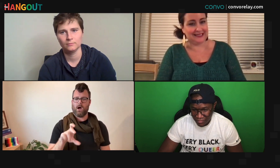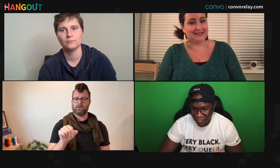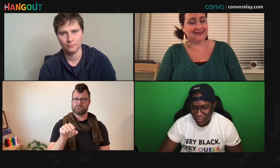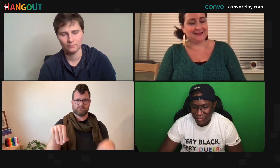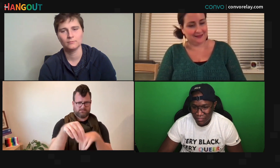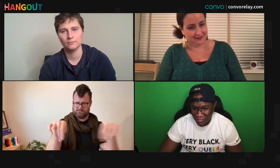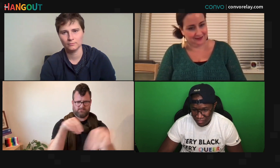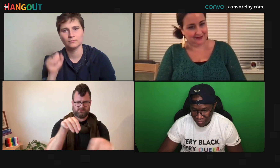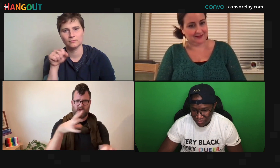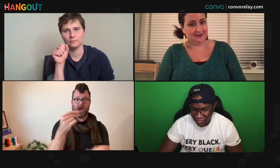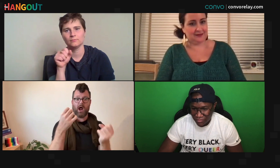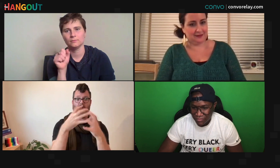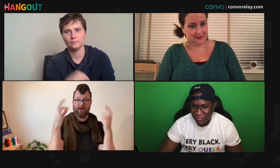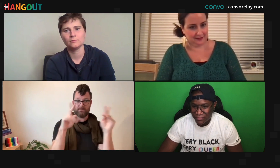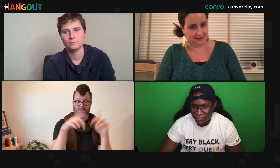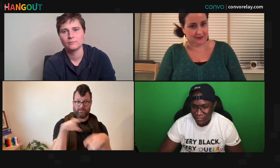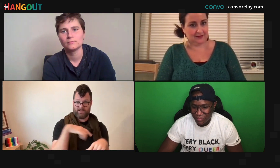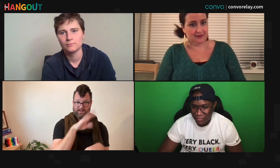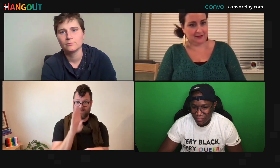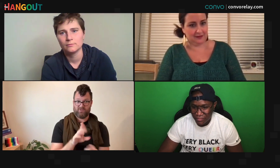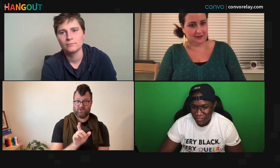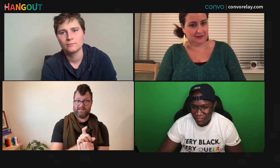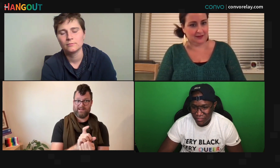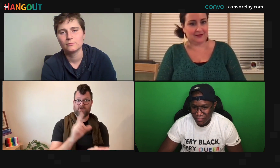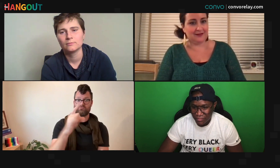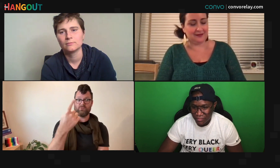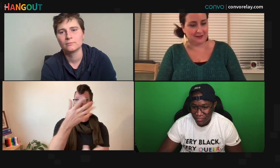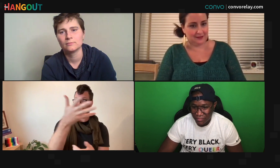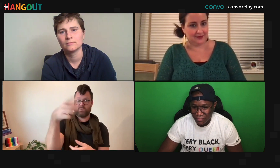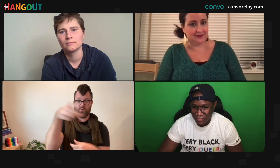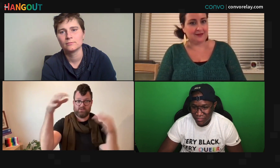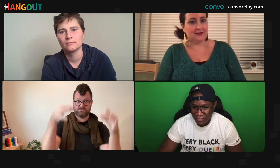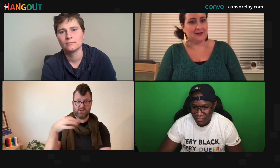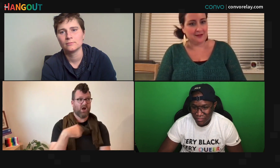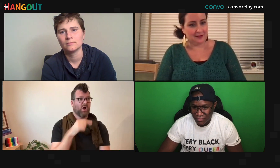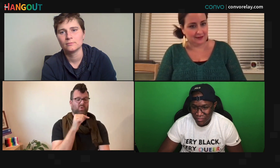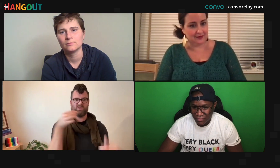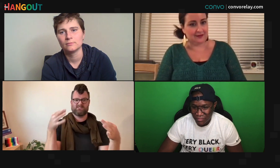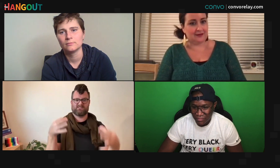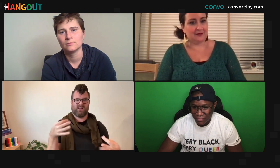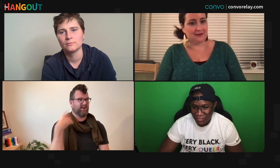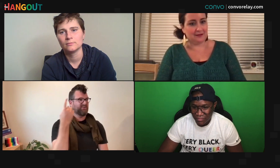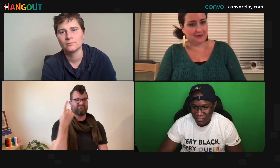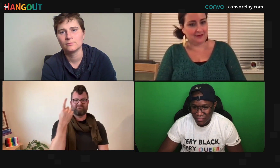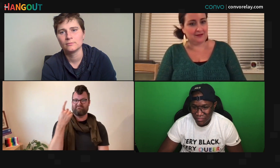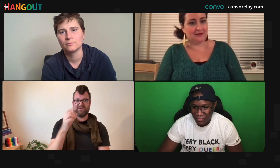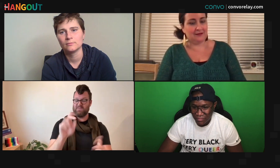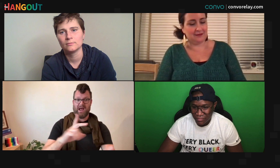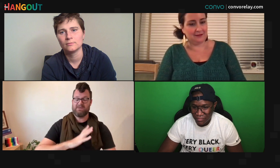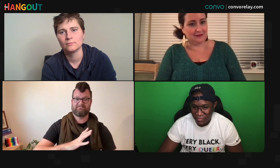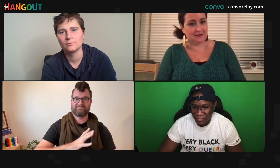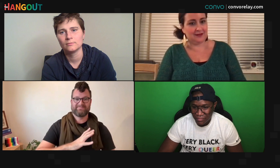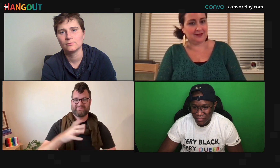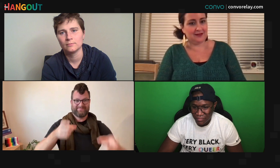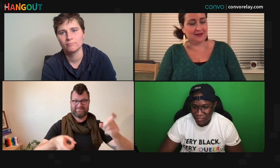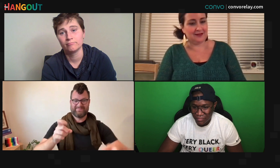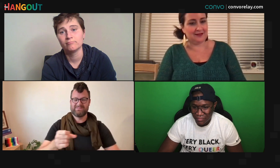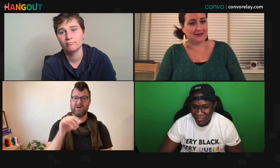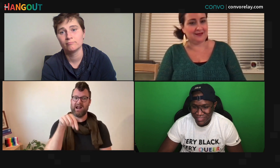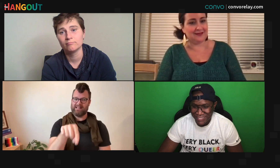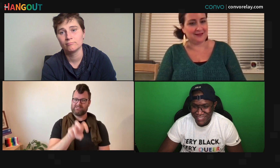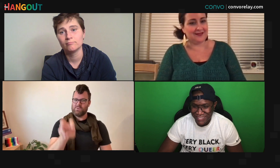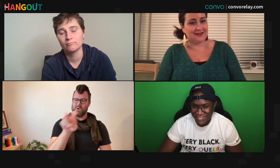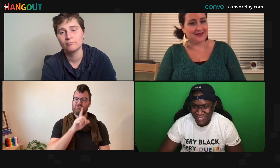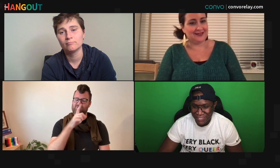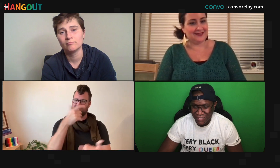of moving blocks, constantly moving. And then there's a lot of people in play that I've never even met. And I don't